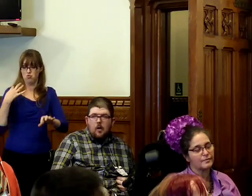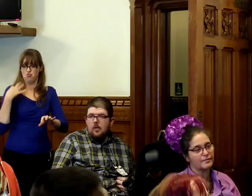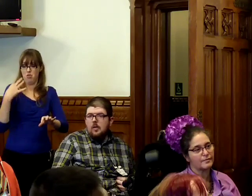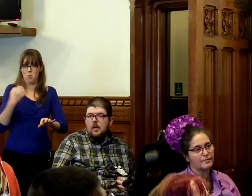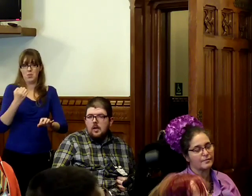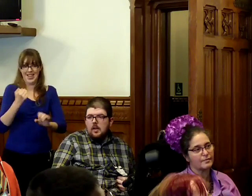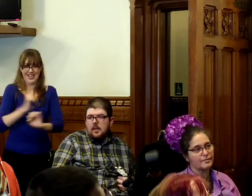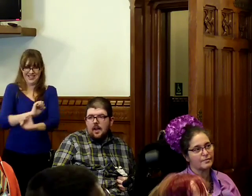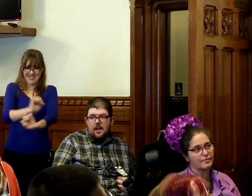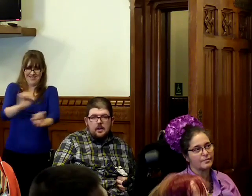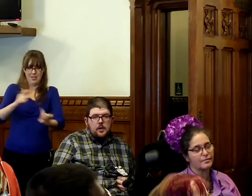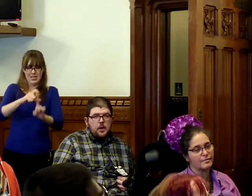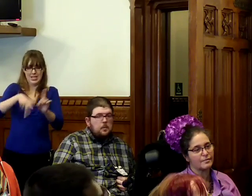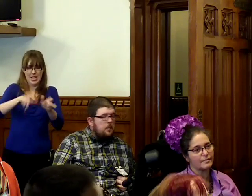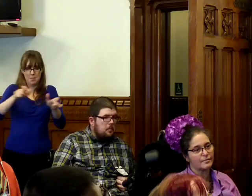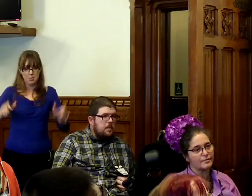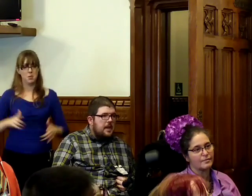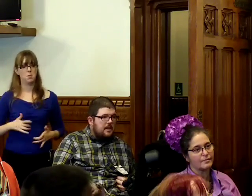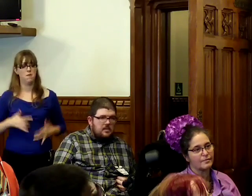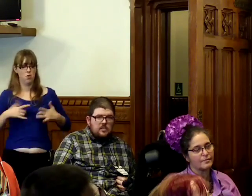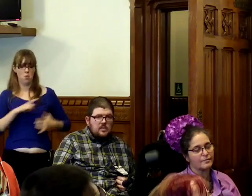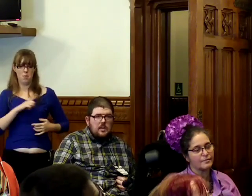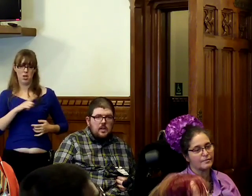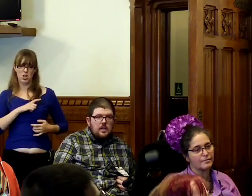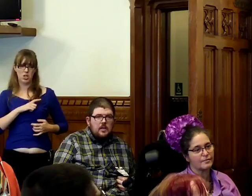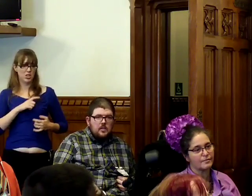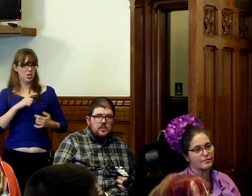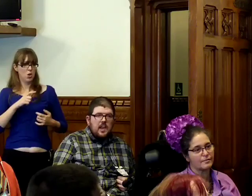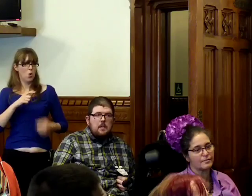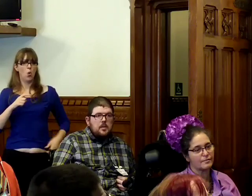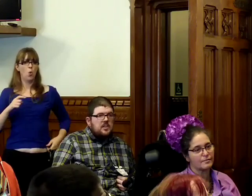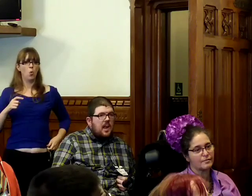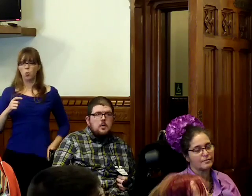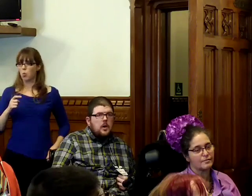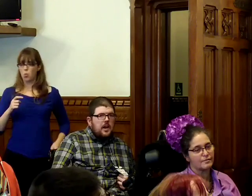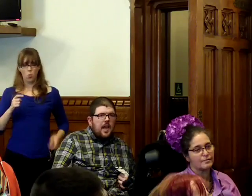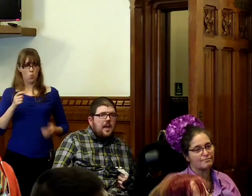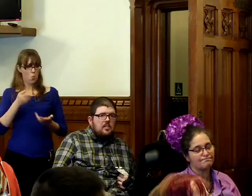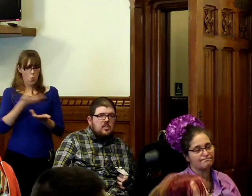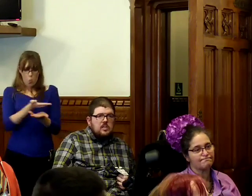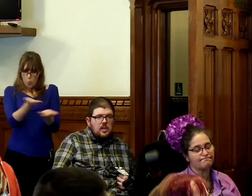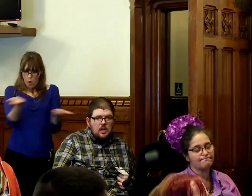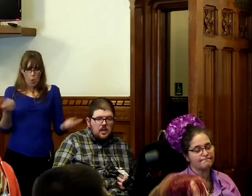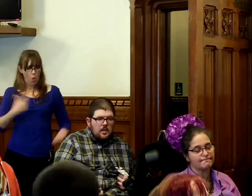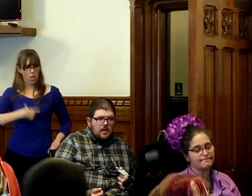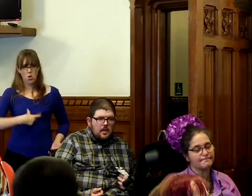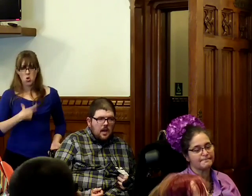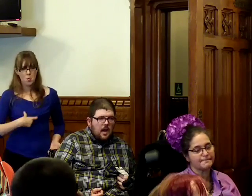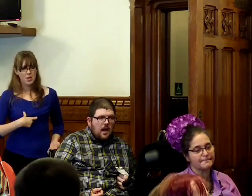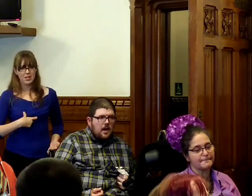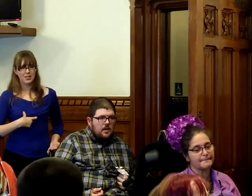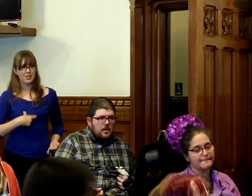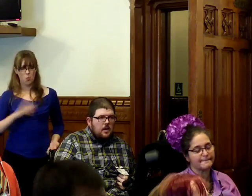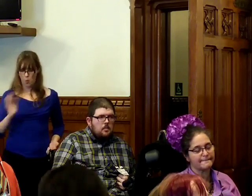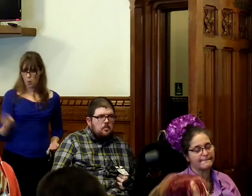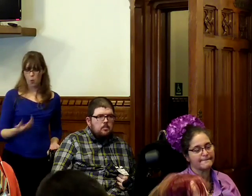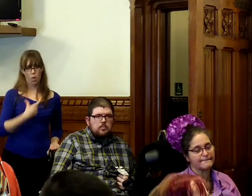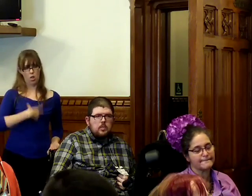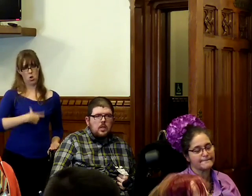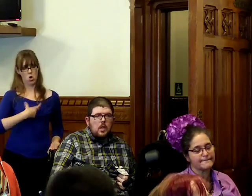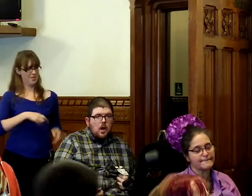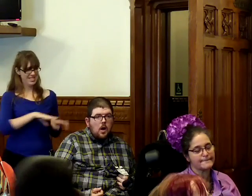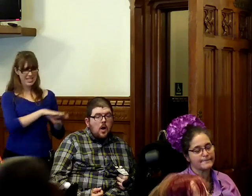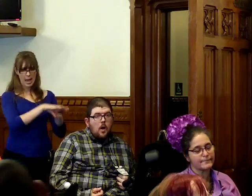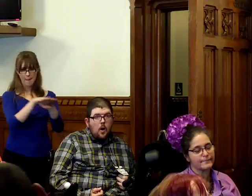Because we're all like human beings, same as anyone else. and